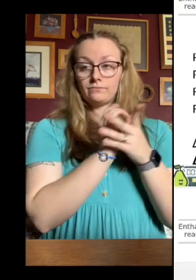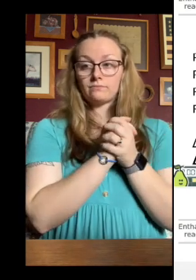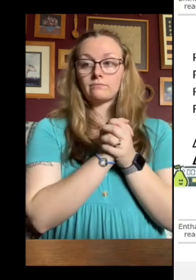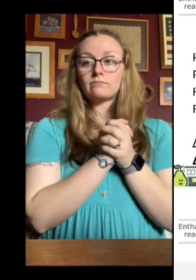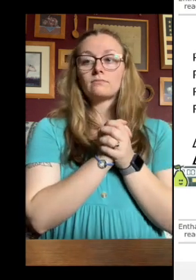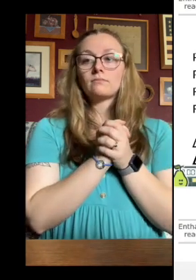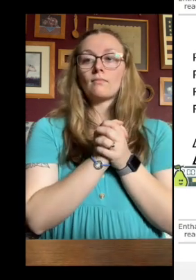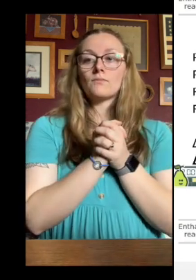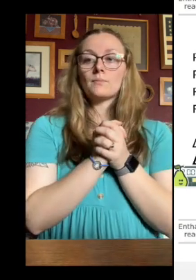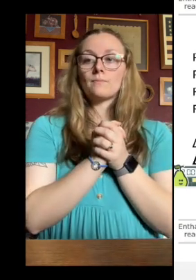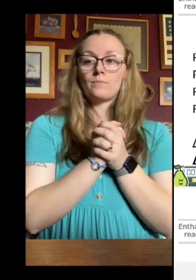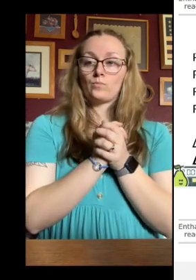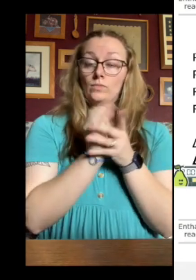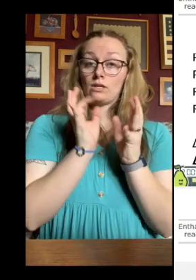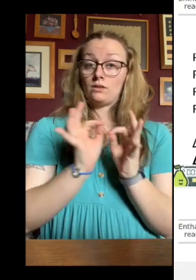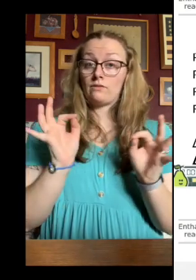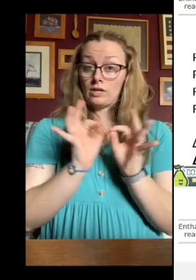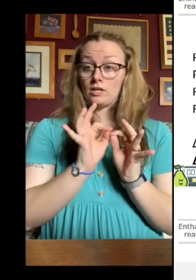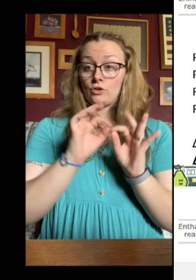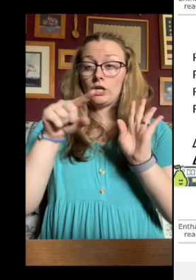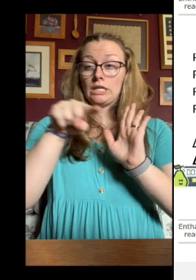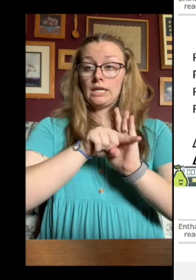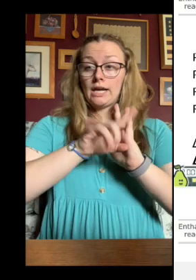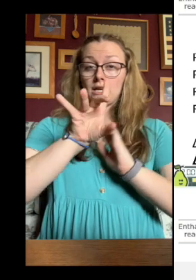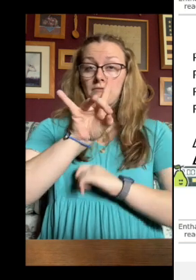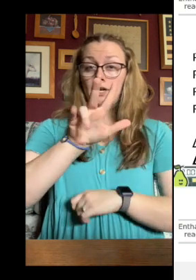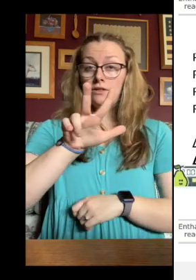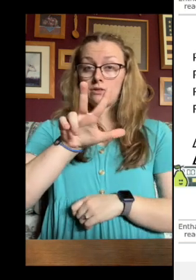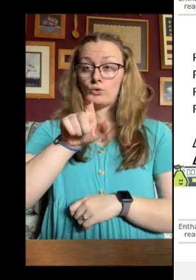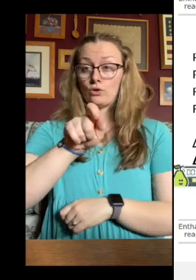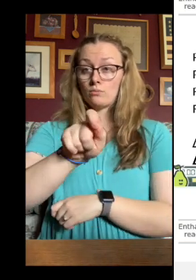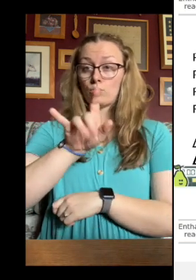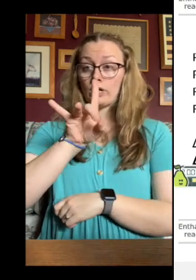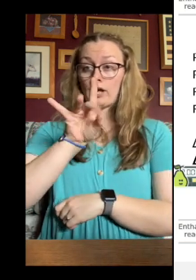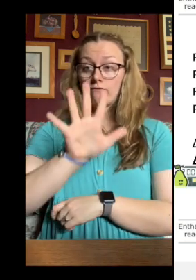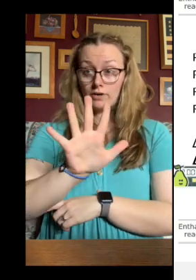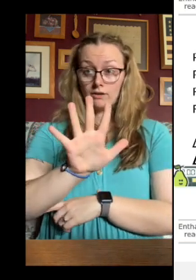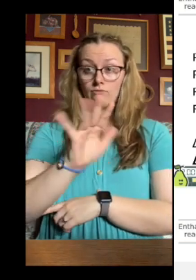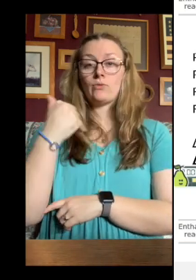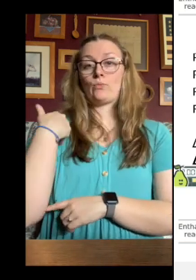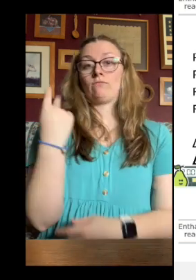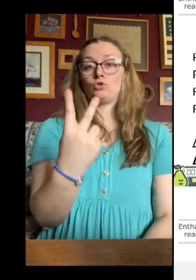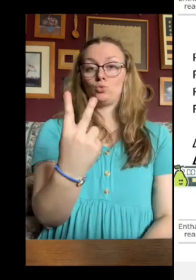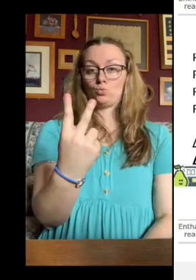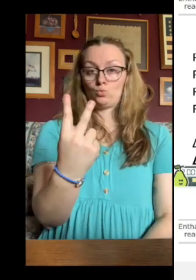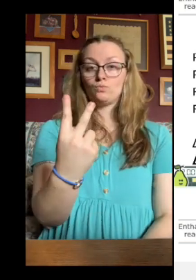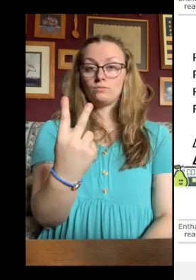Its value is negative 83.5, and we have 2 of them.